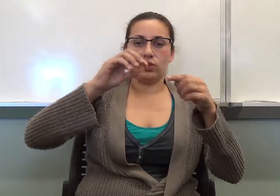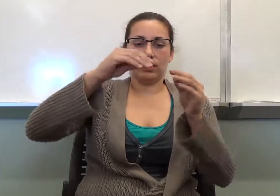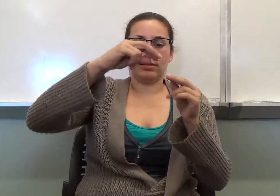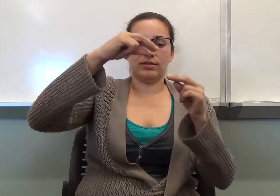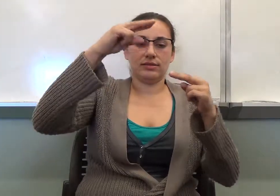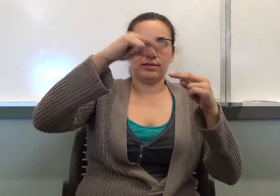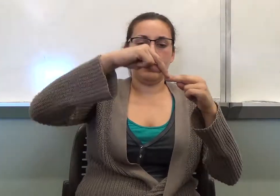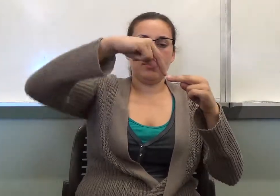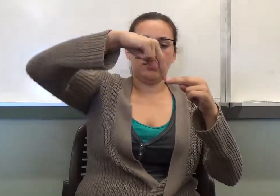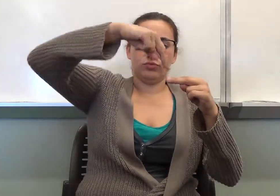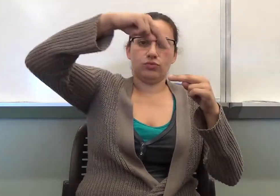is that distance.